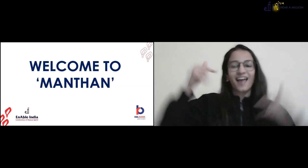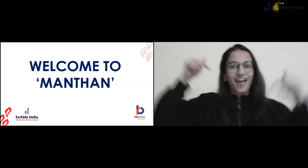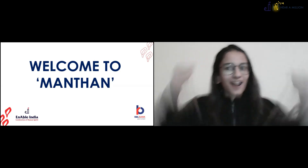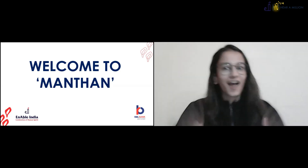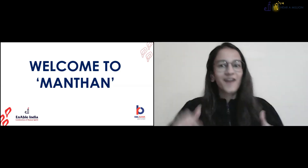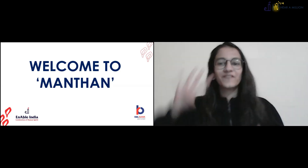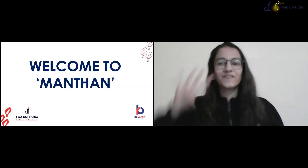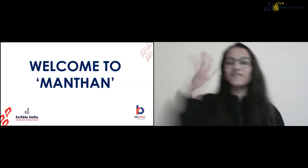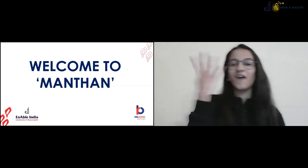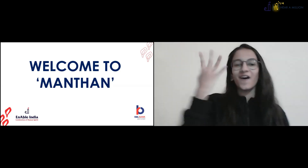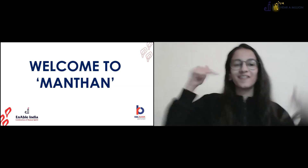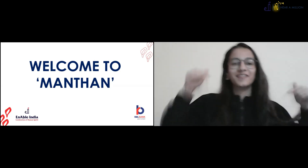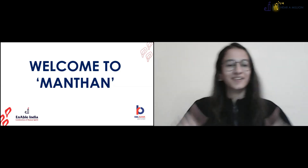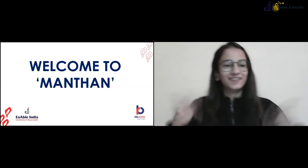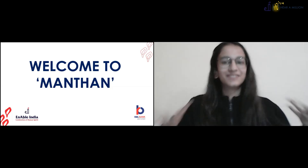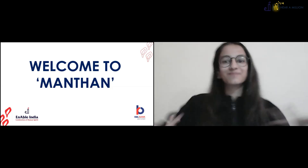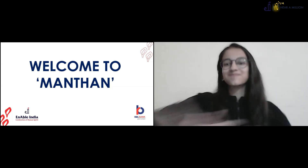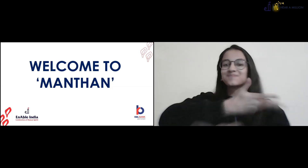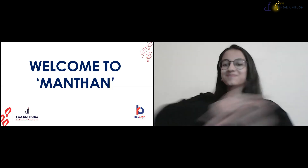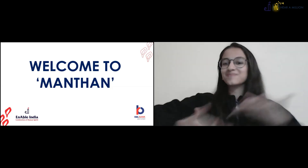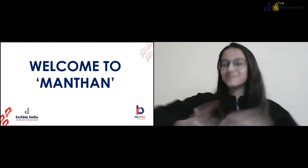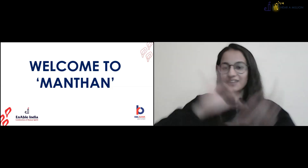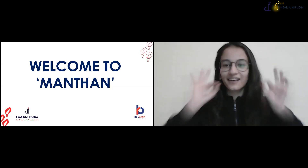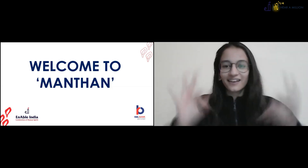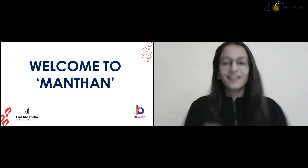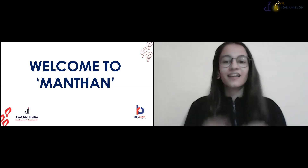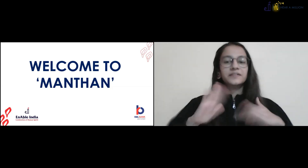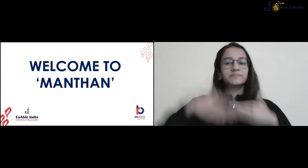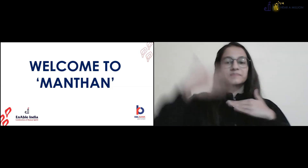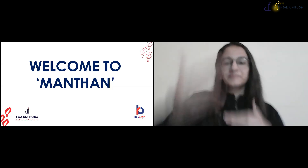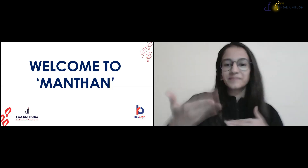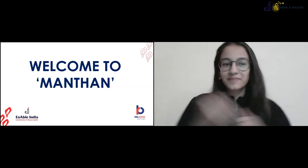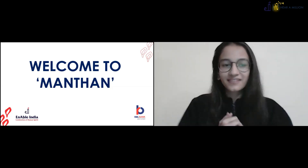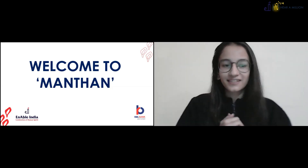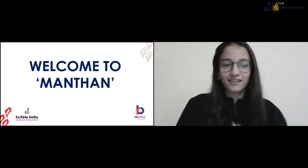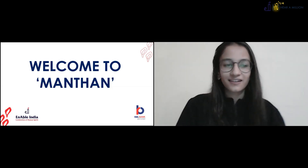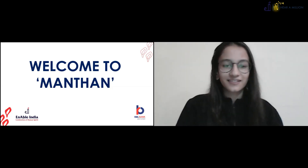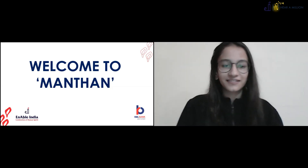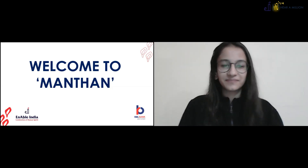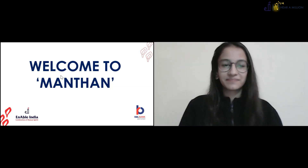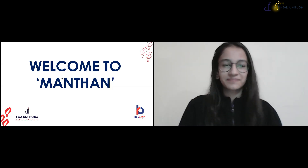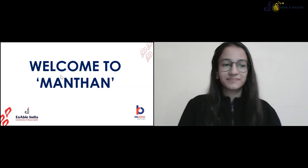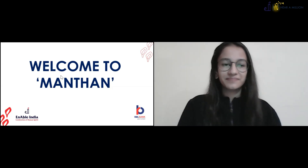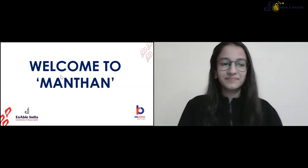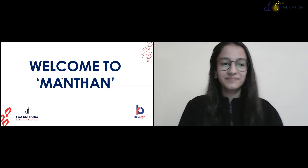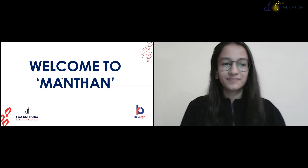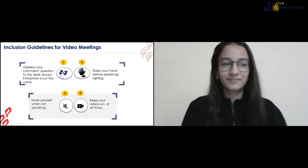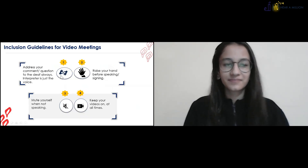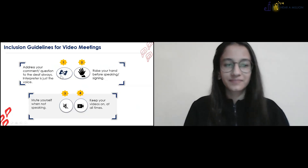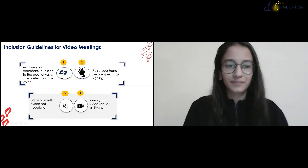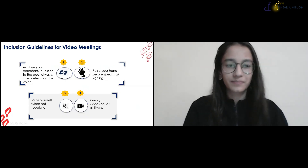thoughts. We had the first, second, third Manthan. So now we are going to discuss the fourth Manthan. Next slide, please.